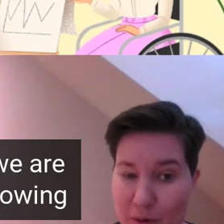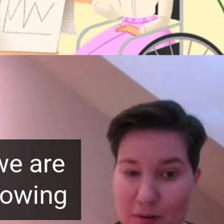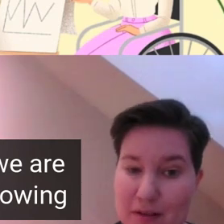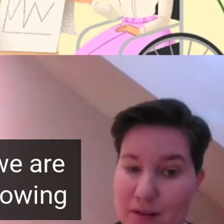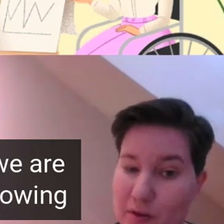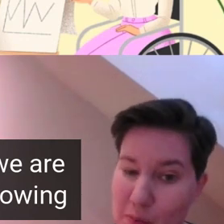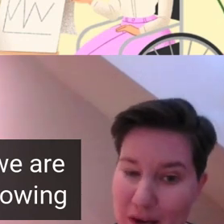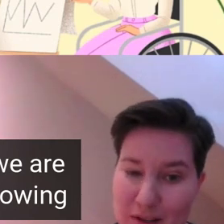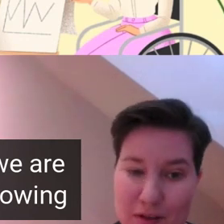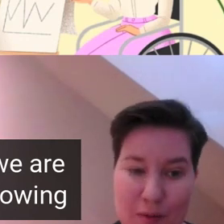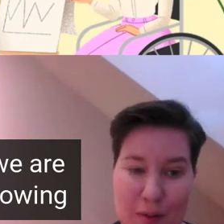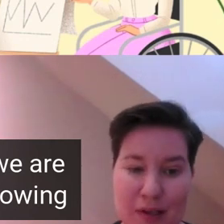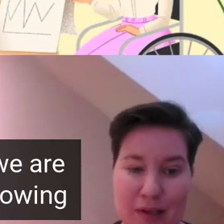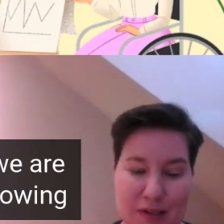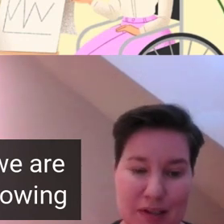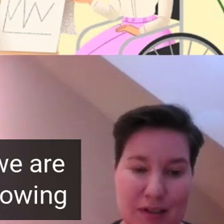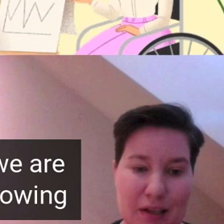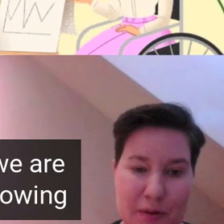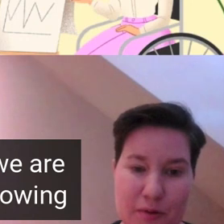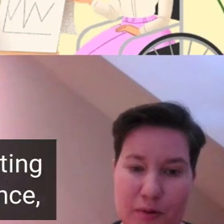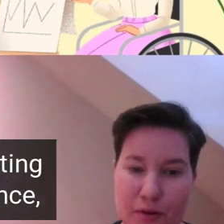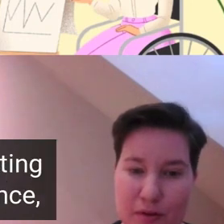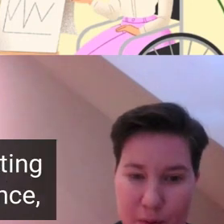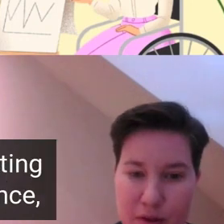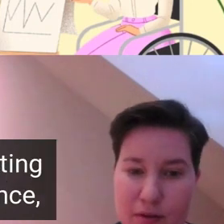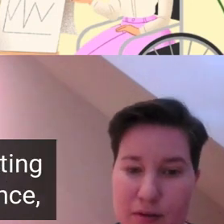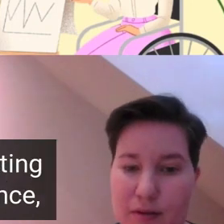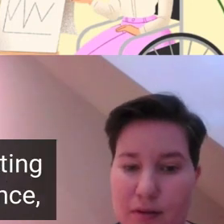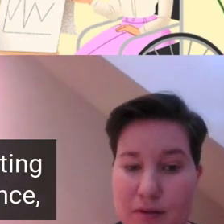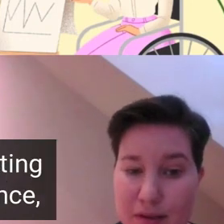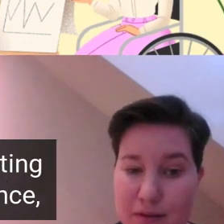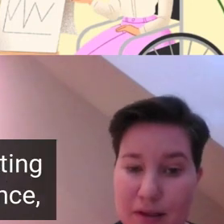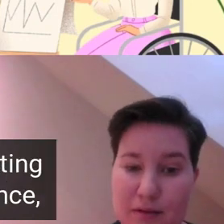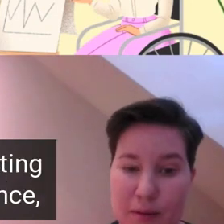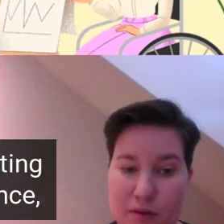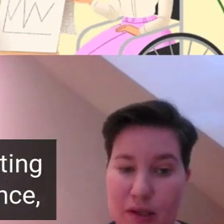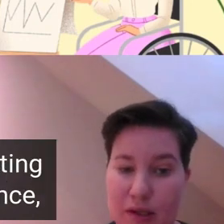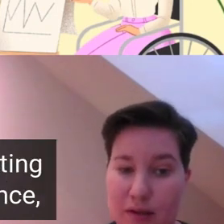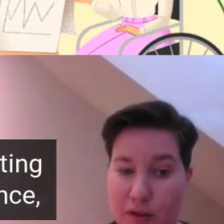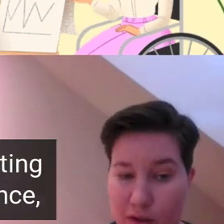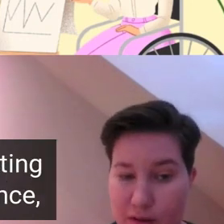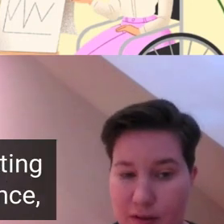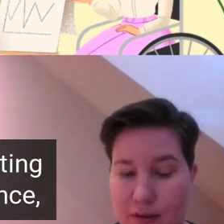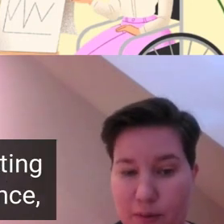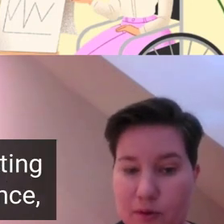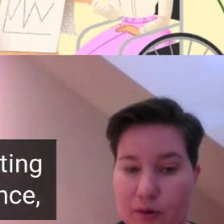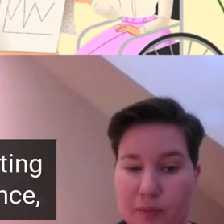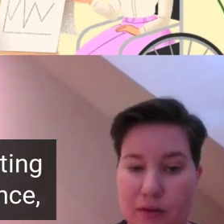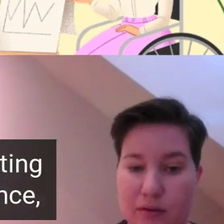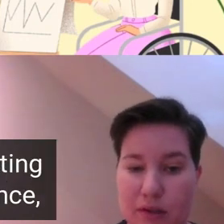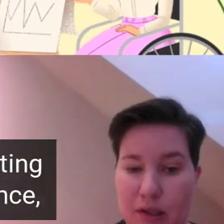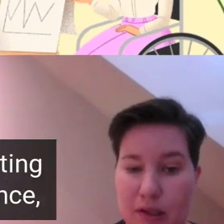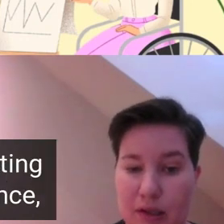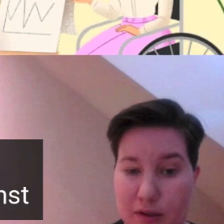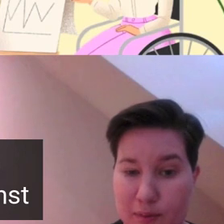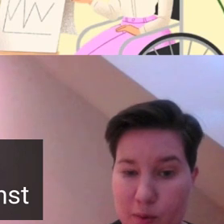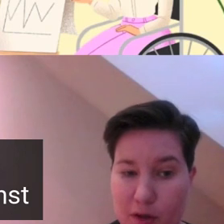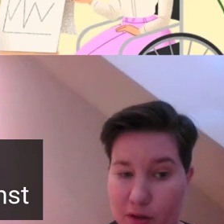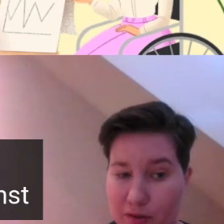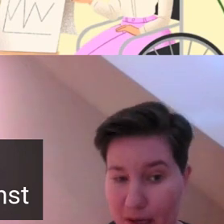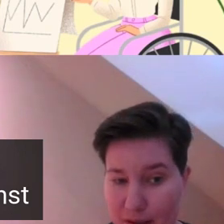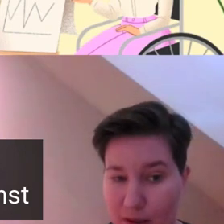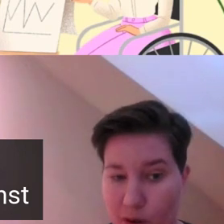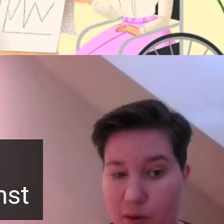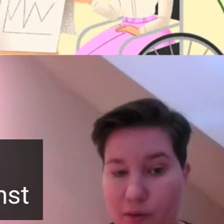Today, we're releasing new pages on the website, allowing you to explore the statistics demonstrating the current disabled student experience, explore